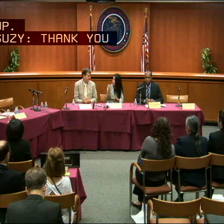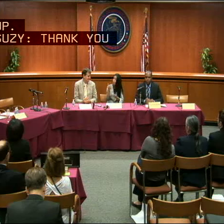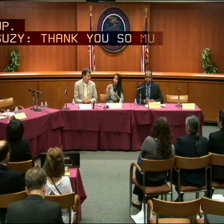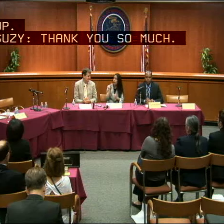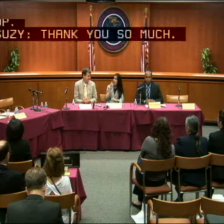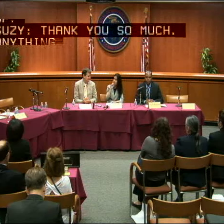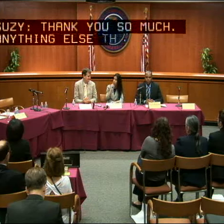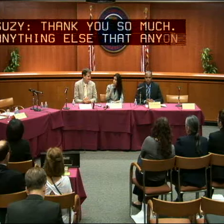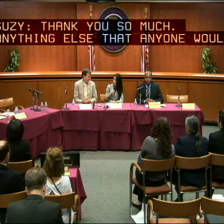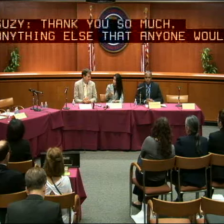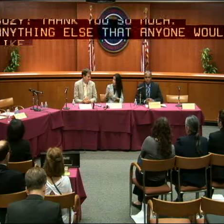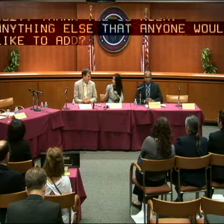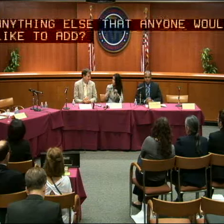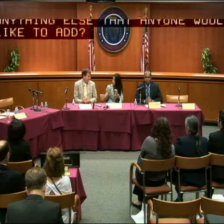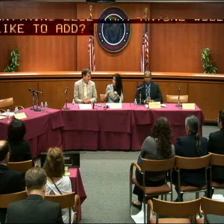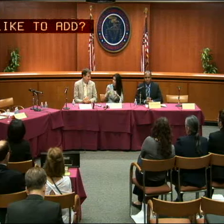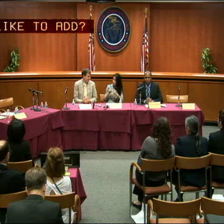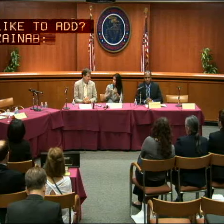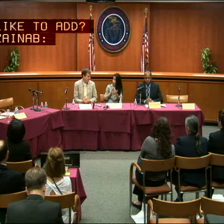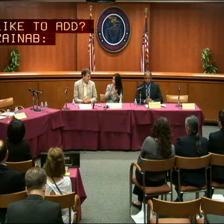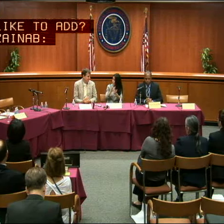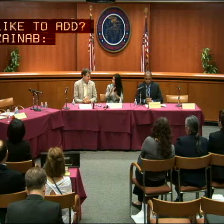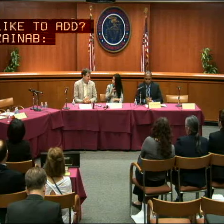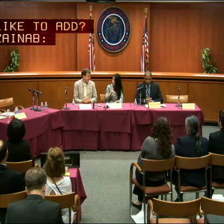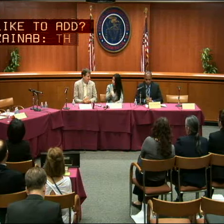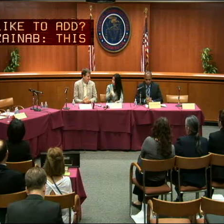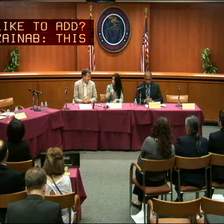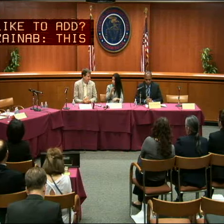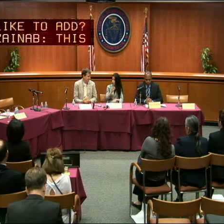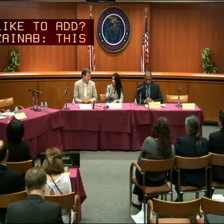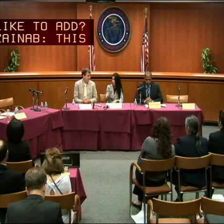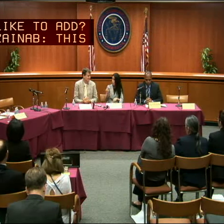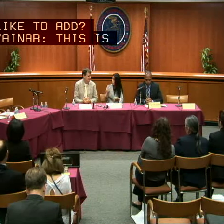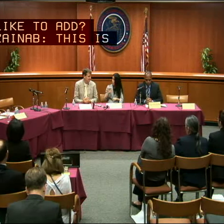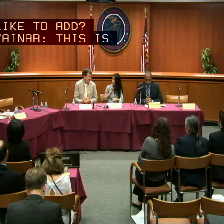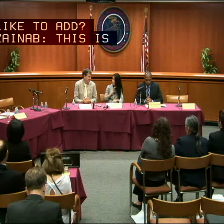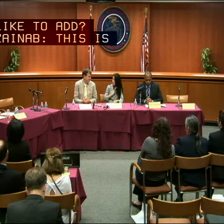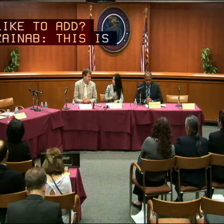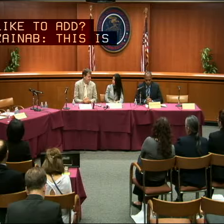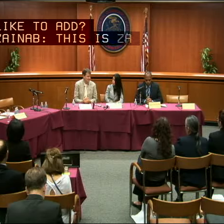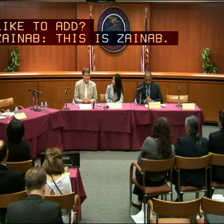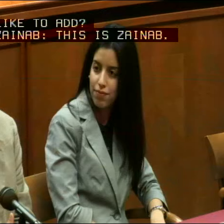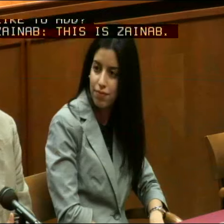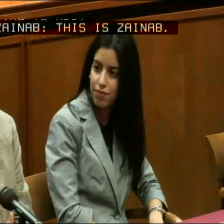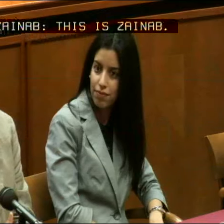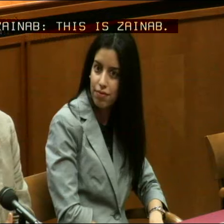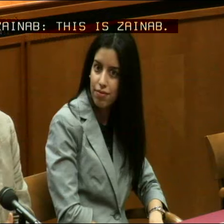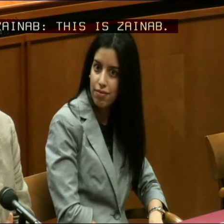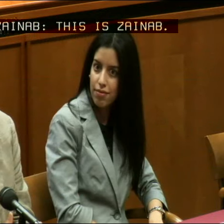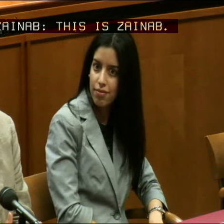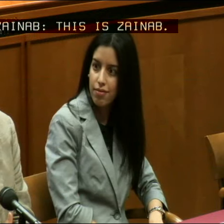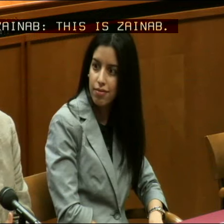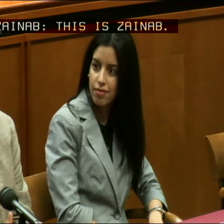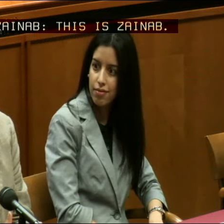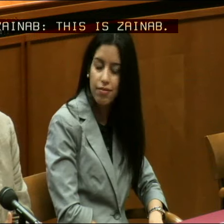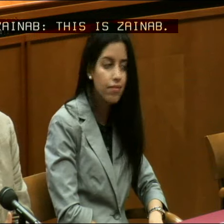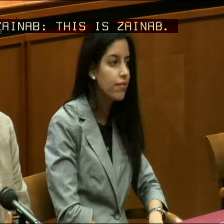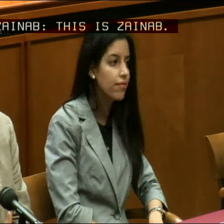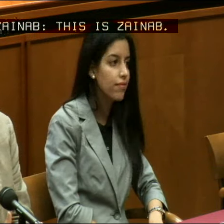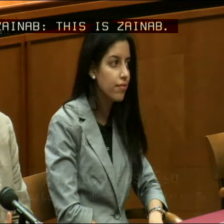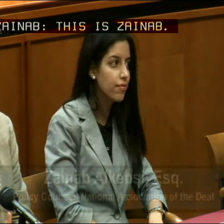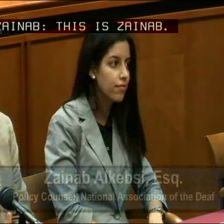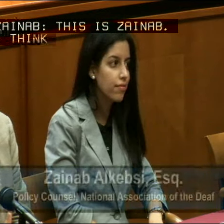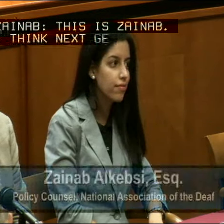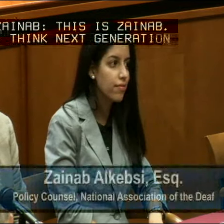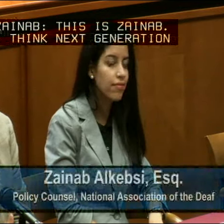This is Zainab. I think Next Generation 911 is really the future that will allow the deaf and hard of hearing community to be able to contact 911 staff. So that's really